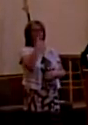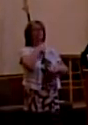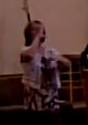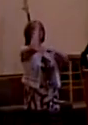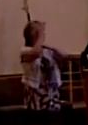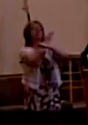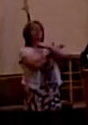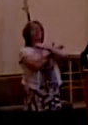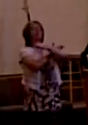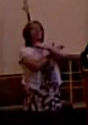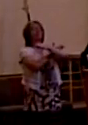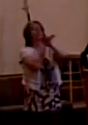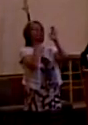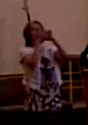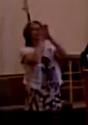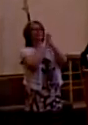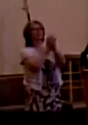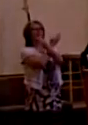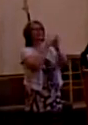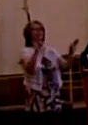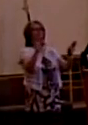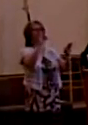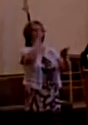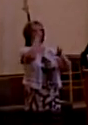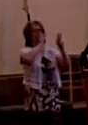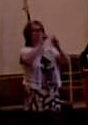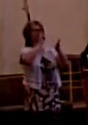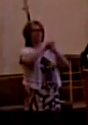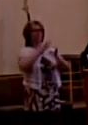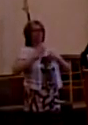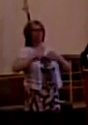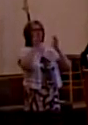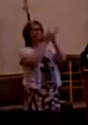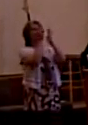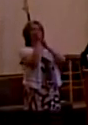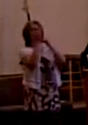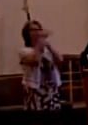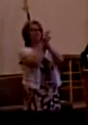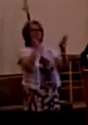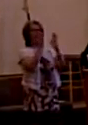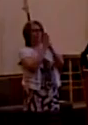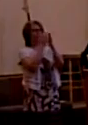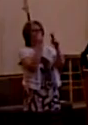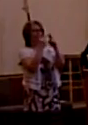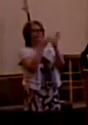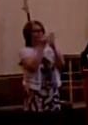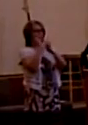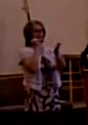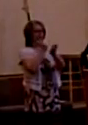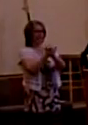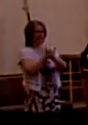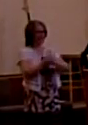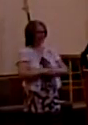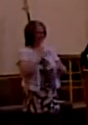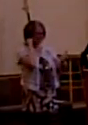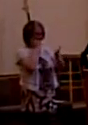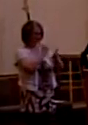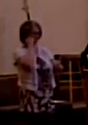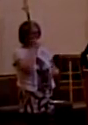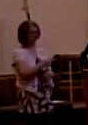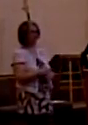free. He who has the Son is free indeed. We pray this in the name of Jesus. Amen.